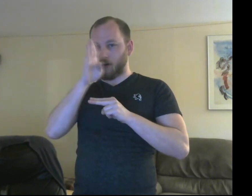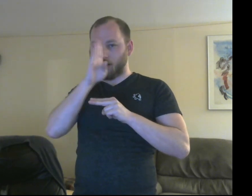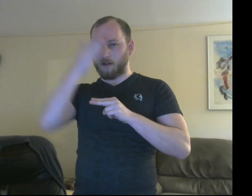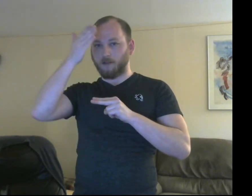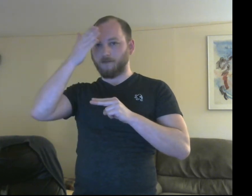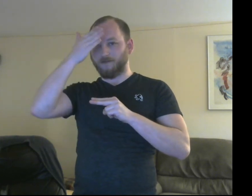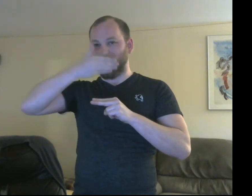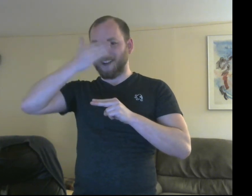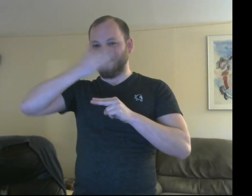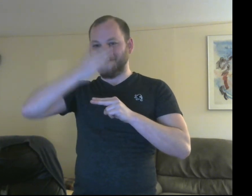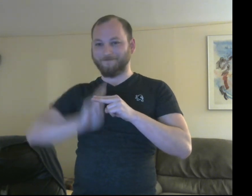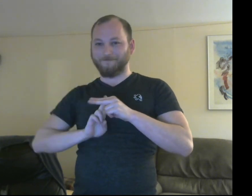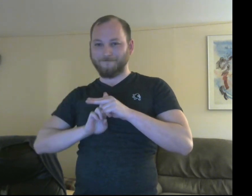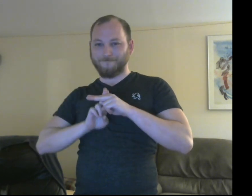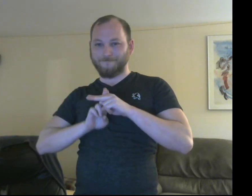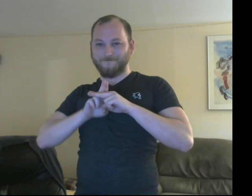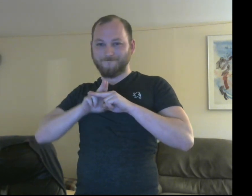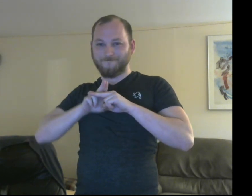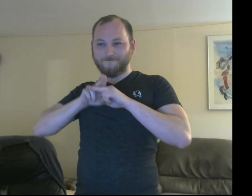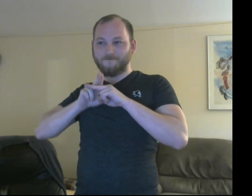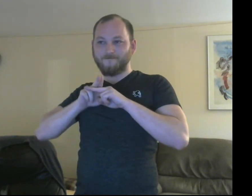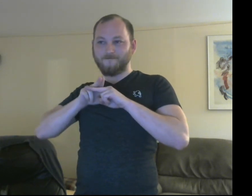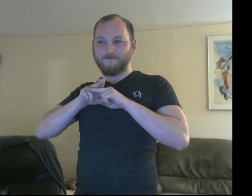around your left collar.